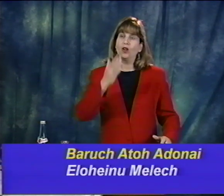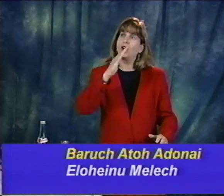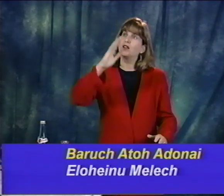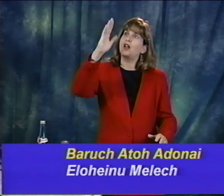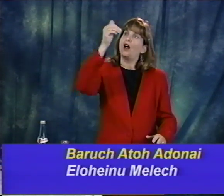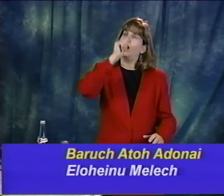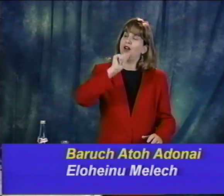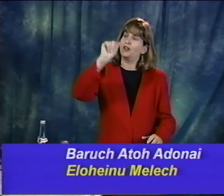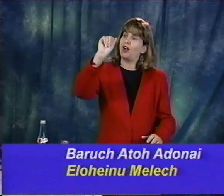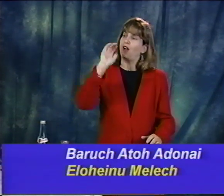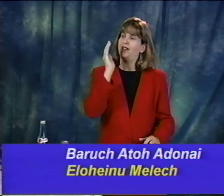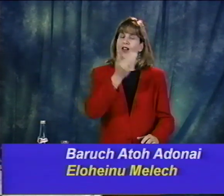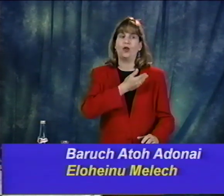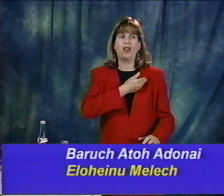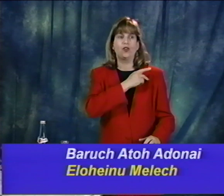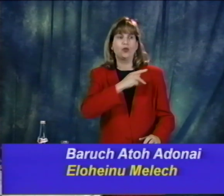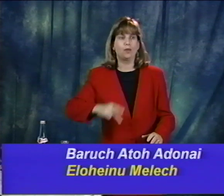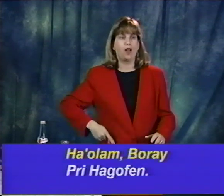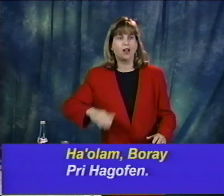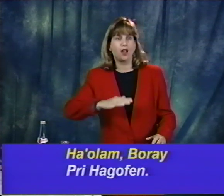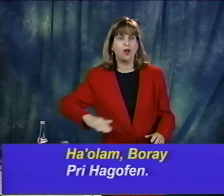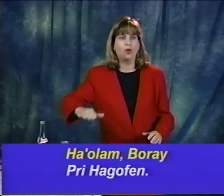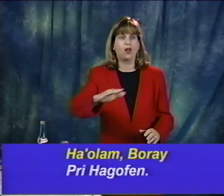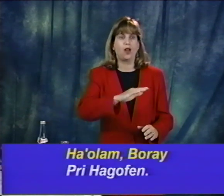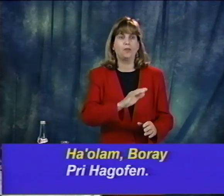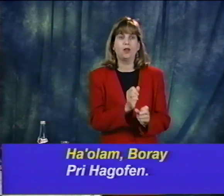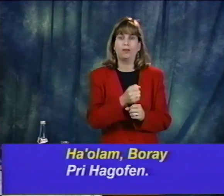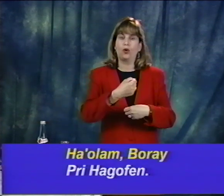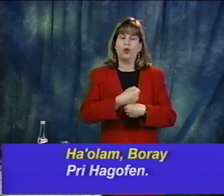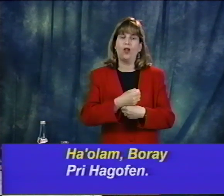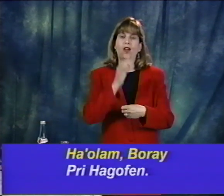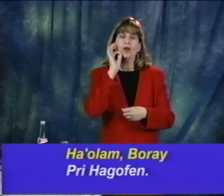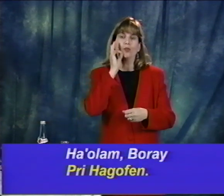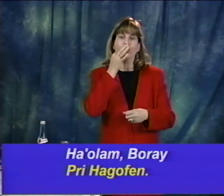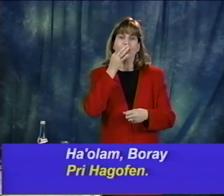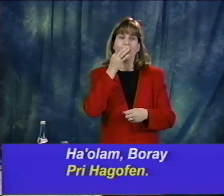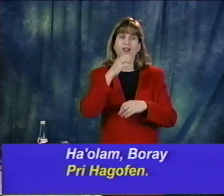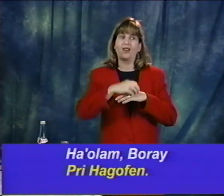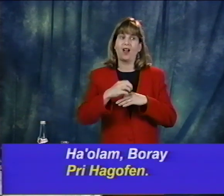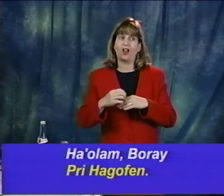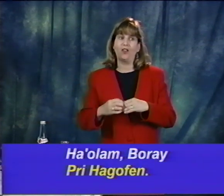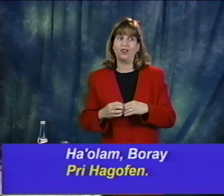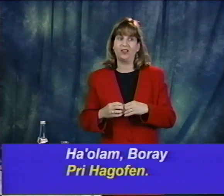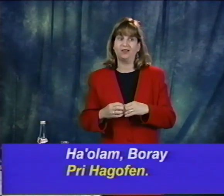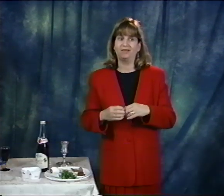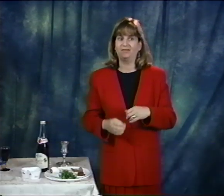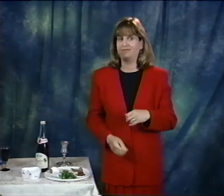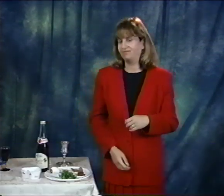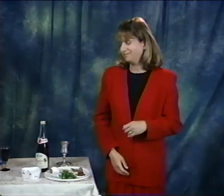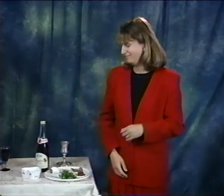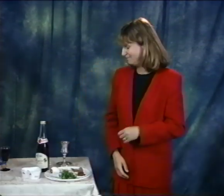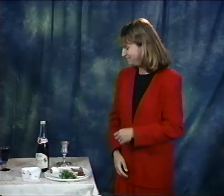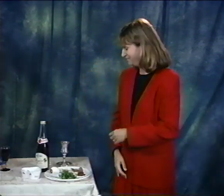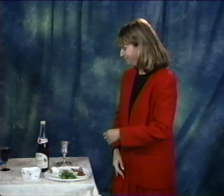Baruch atah Adonai Eloheinu melech haolam, borei peri hagafen.